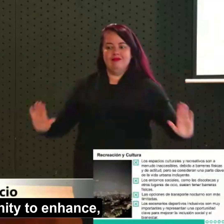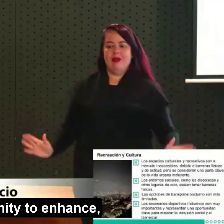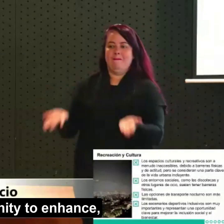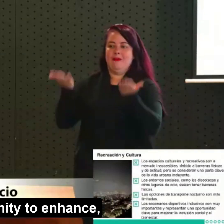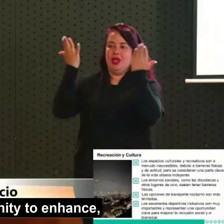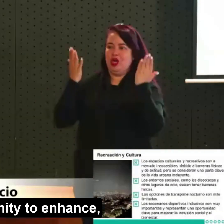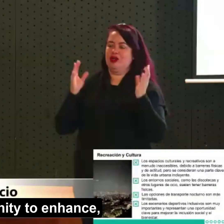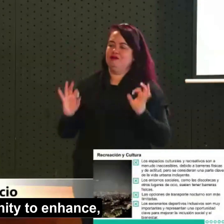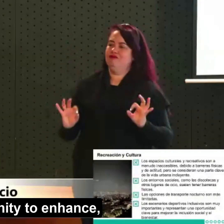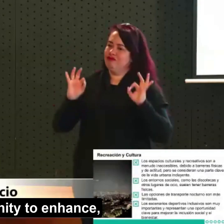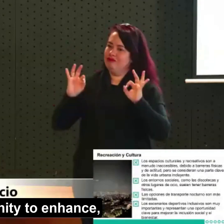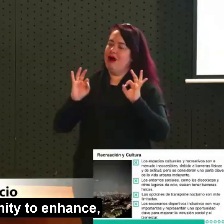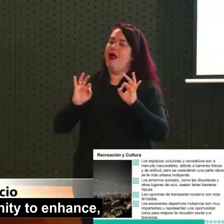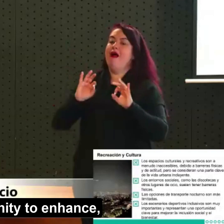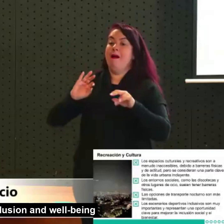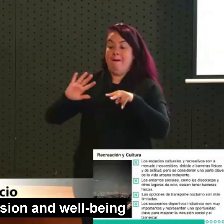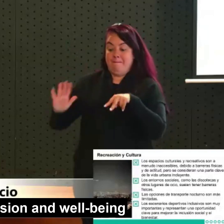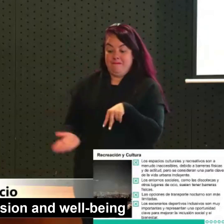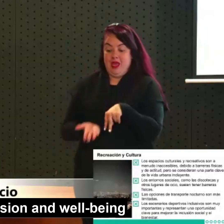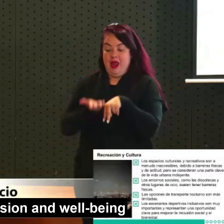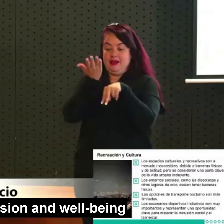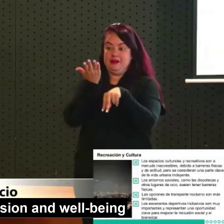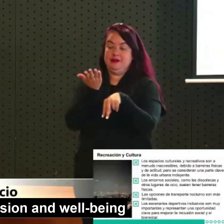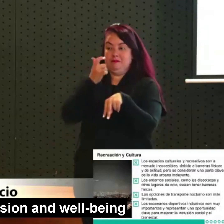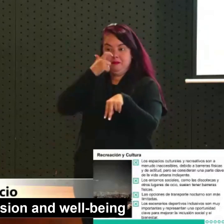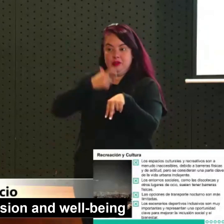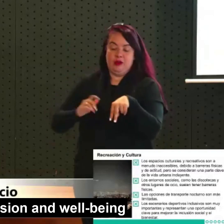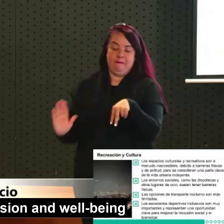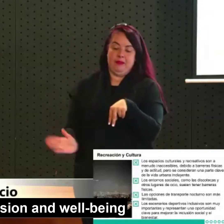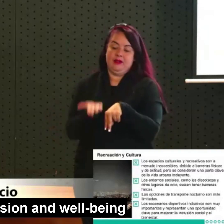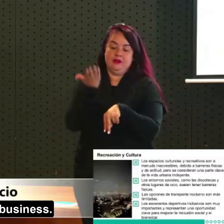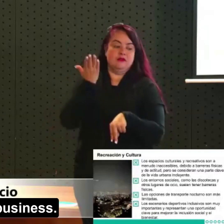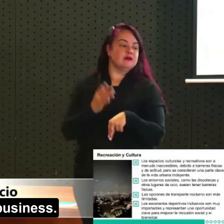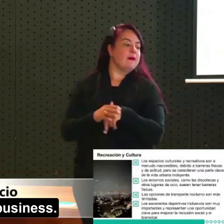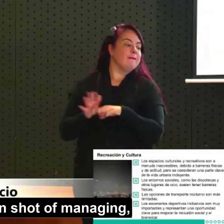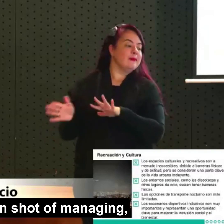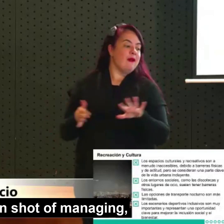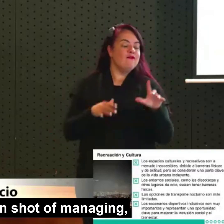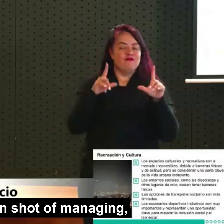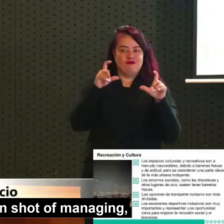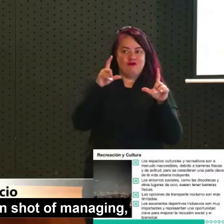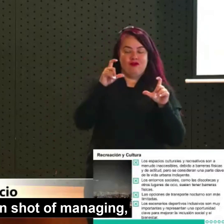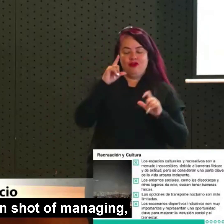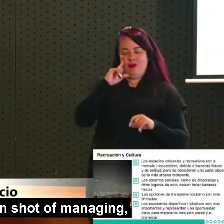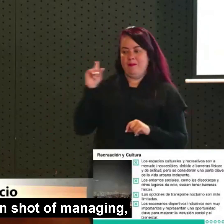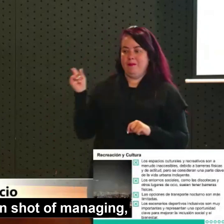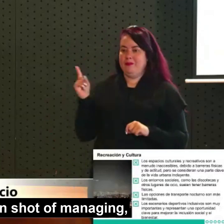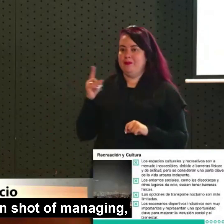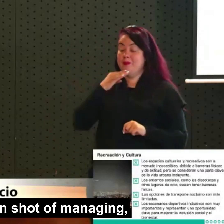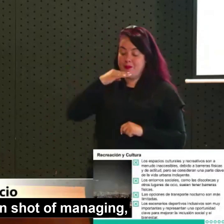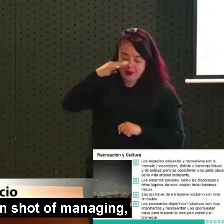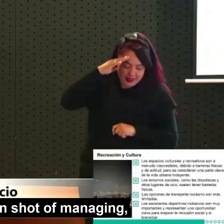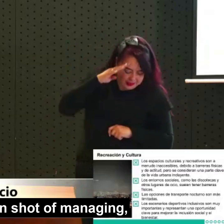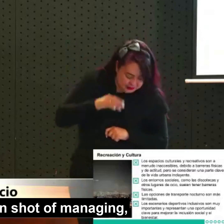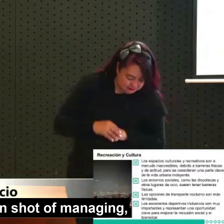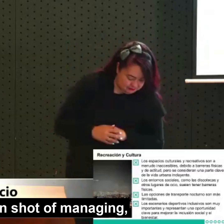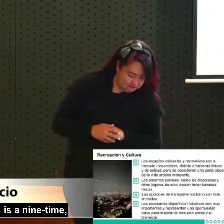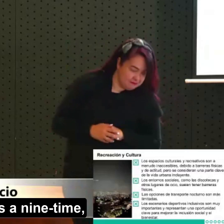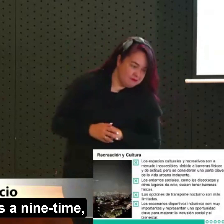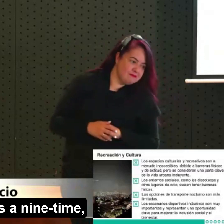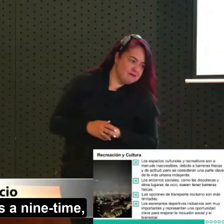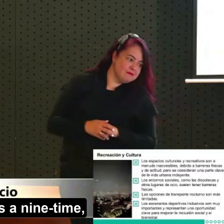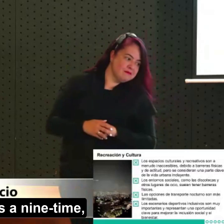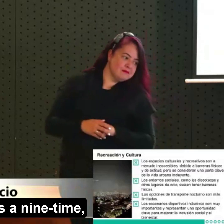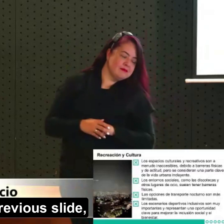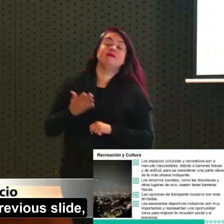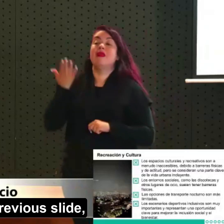key opportunity to enhance social inclusion and well-being. This is another pan shot of Medellin. This